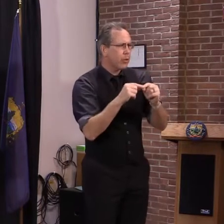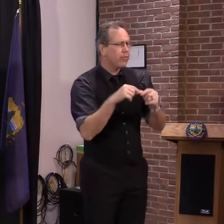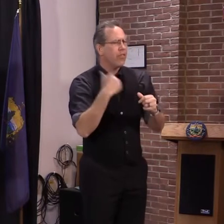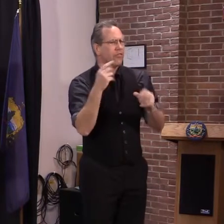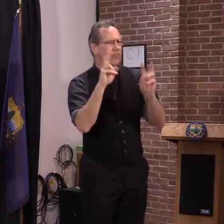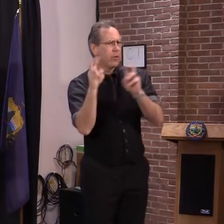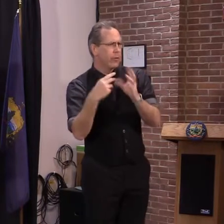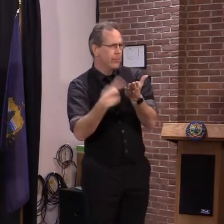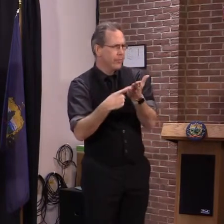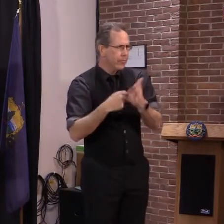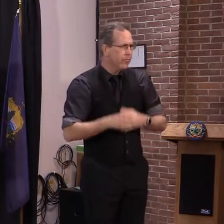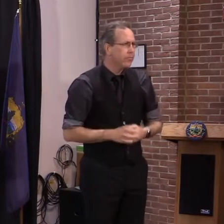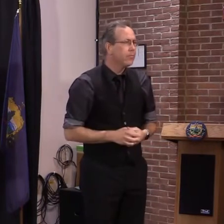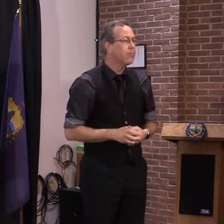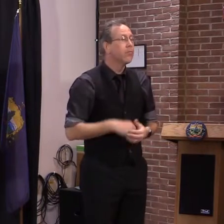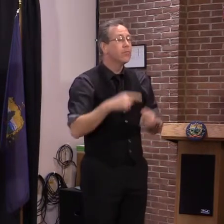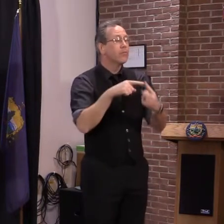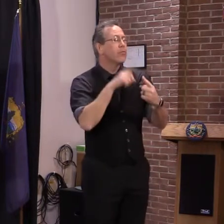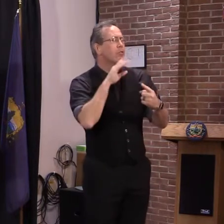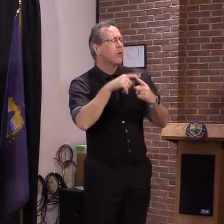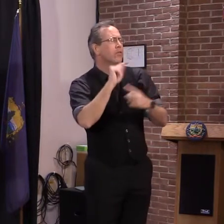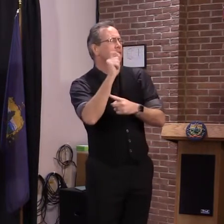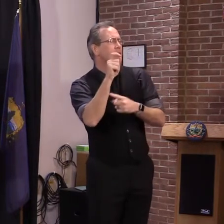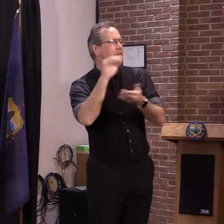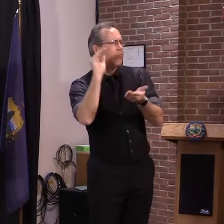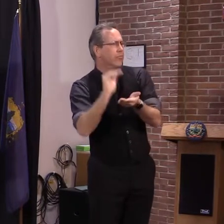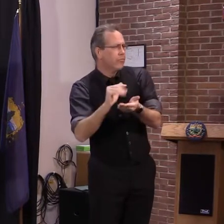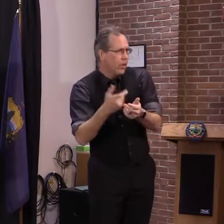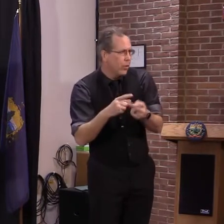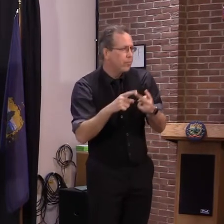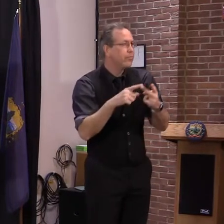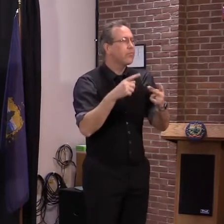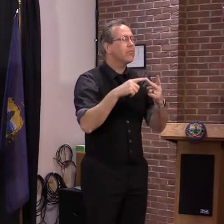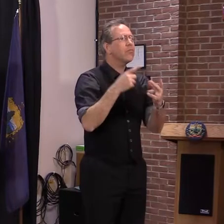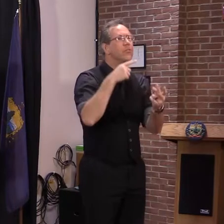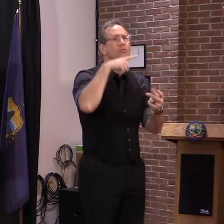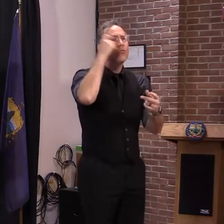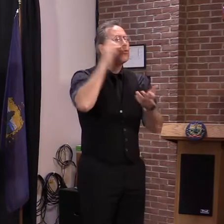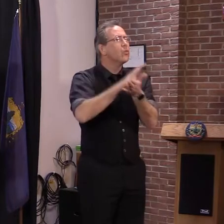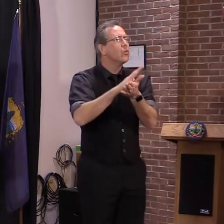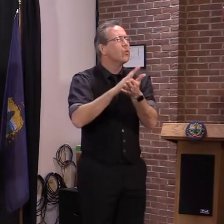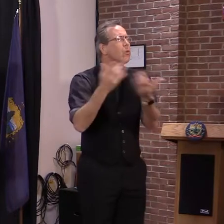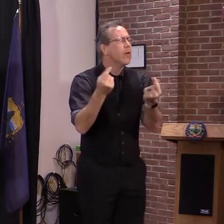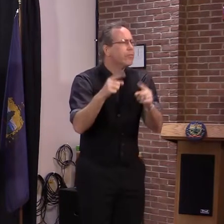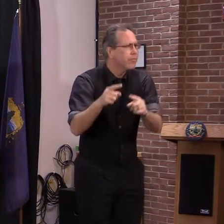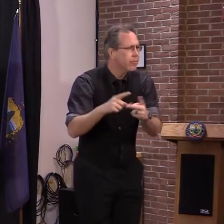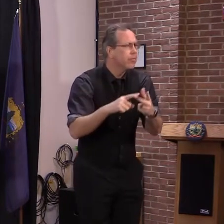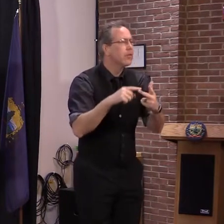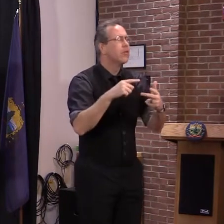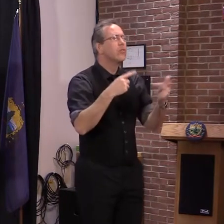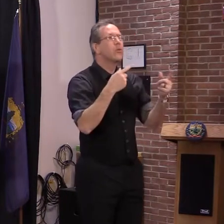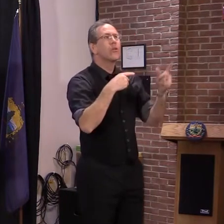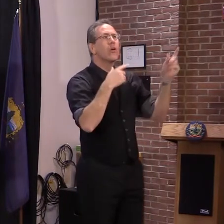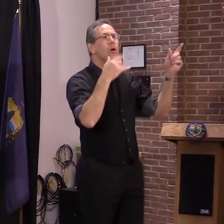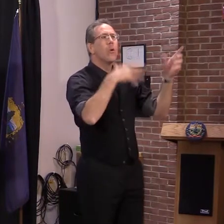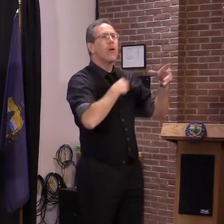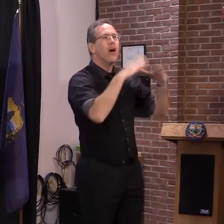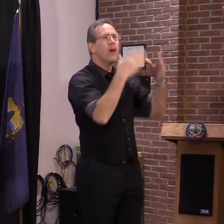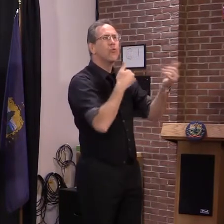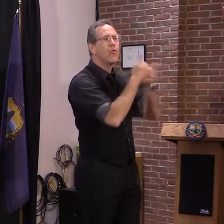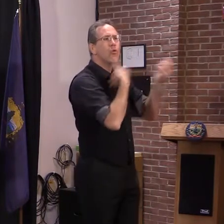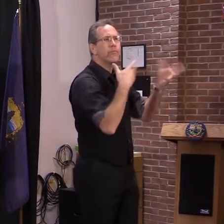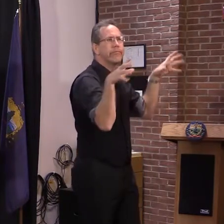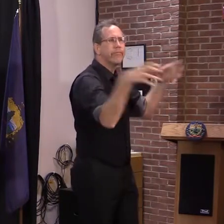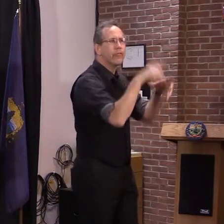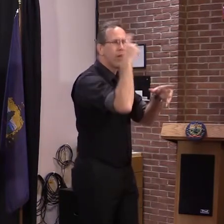relief and masks in schools. But first, I just got off the phone with White House officials and fellow governors, and here's what we